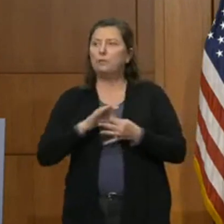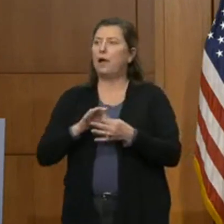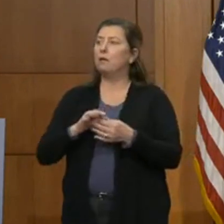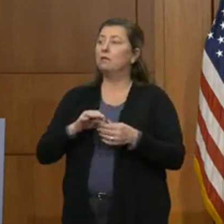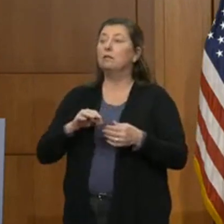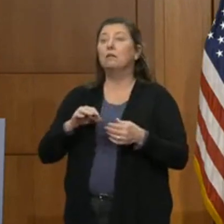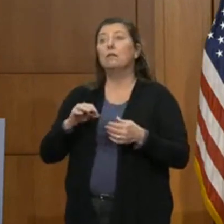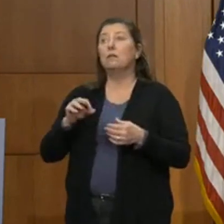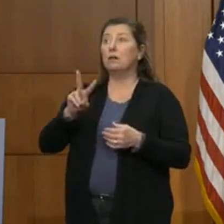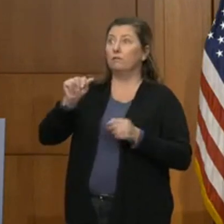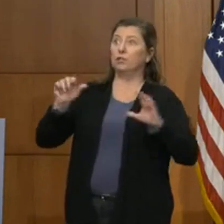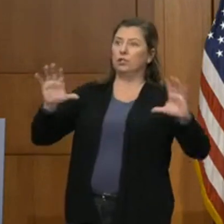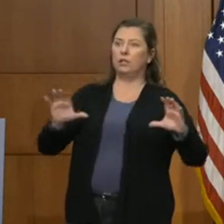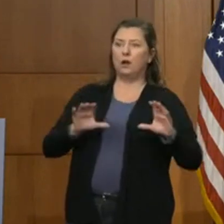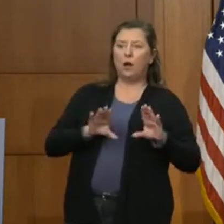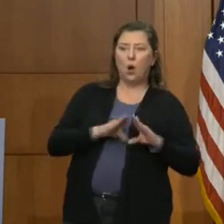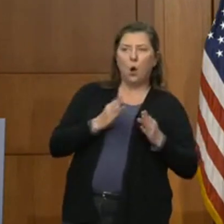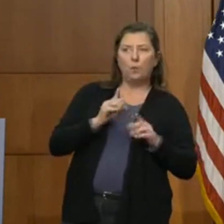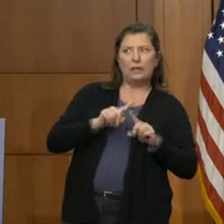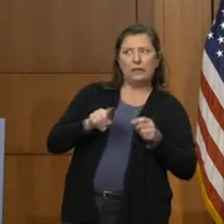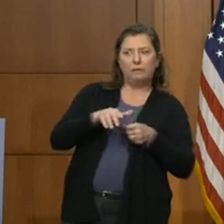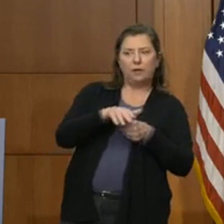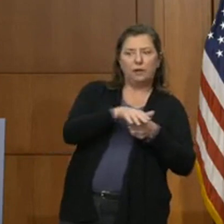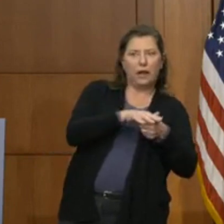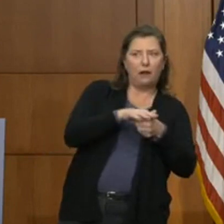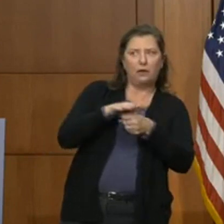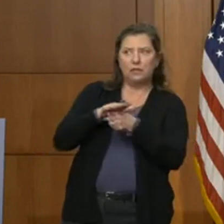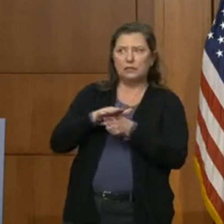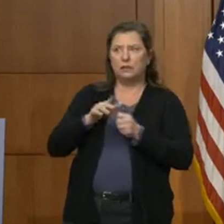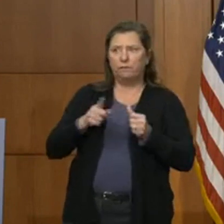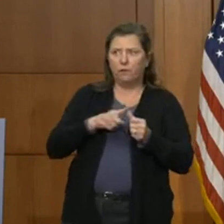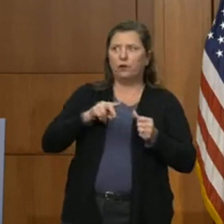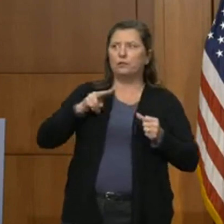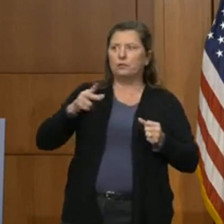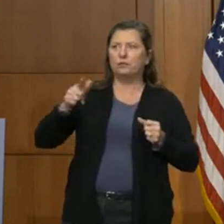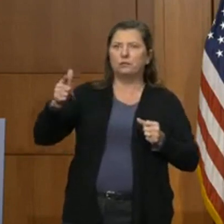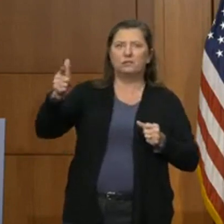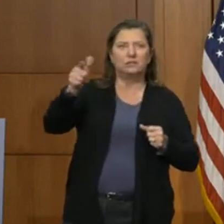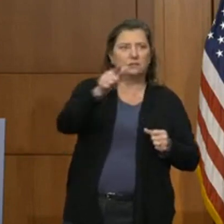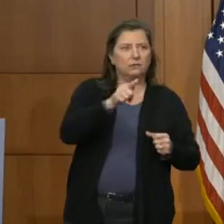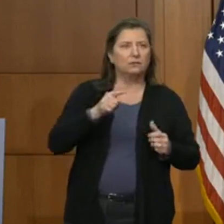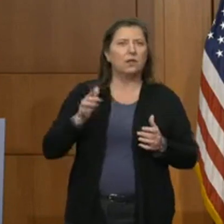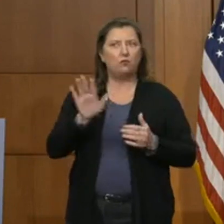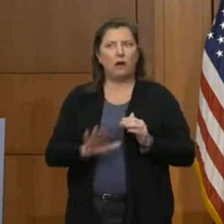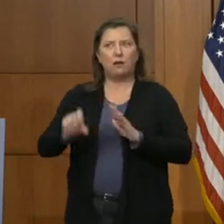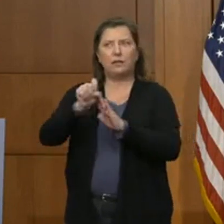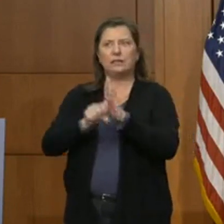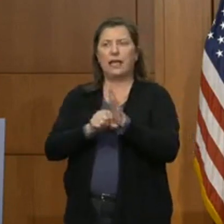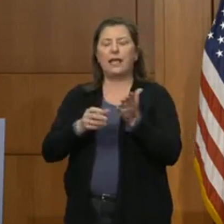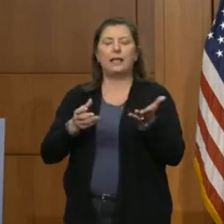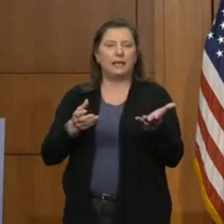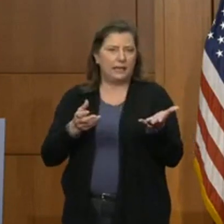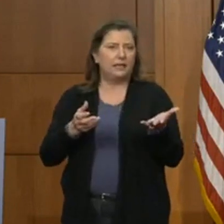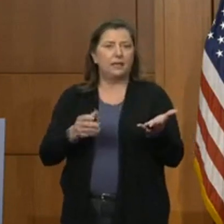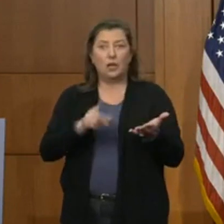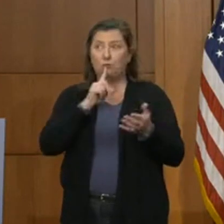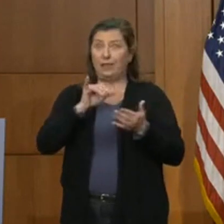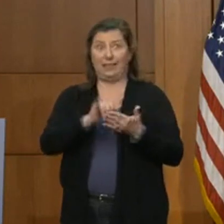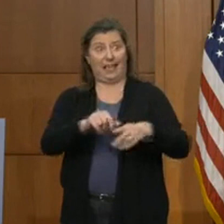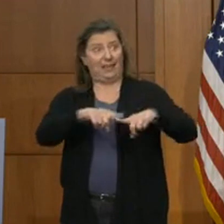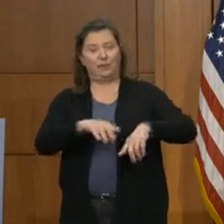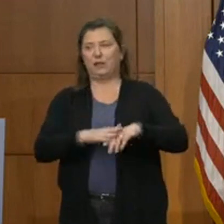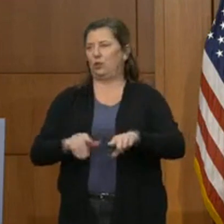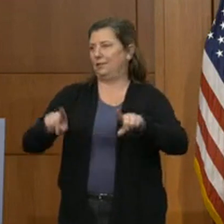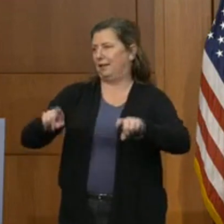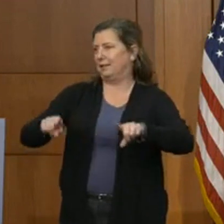different parts of Virginia, doing it on a regional basis, and how that is dictated by testing. And